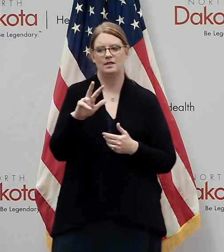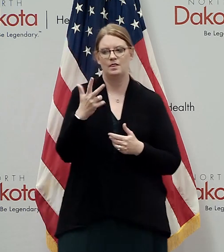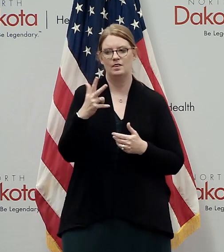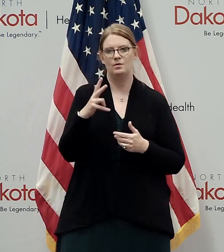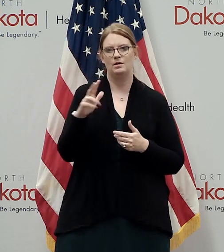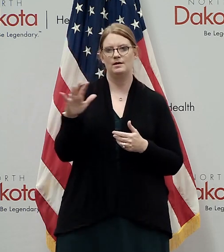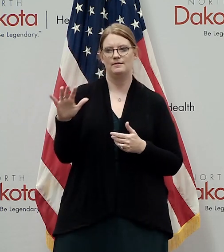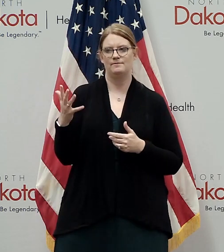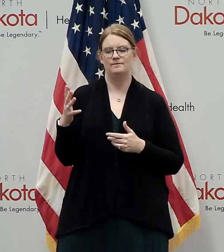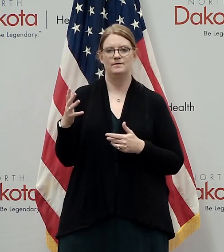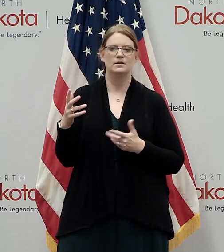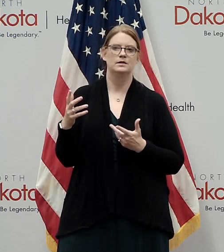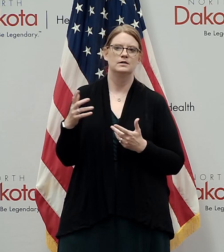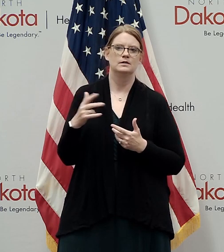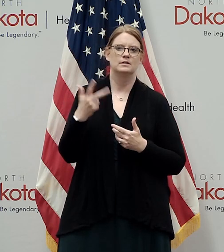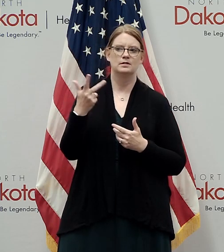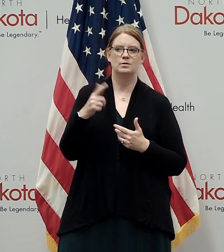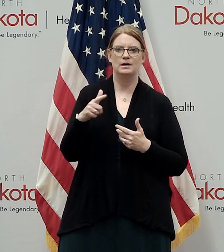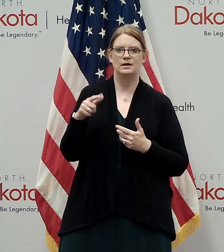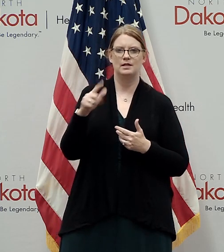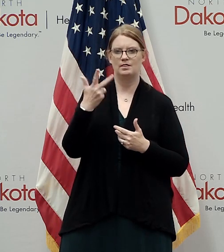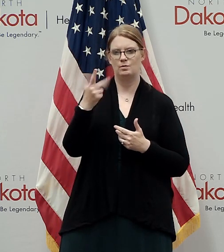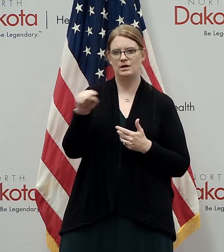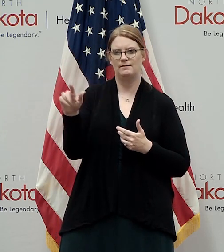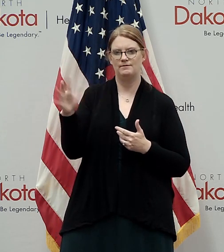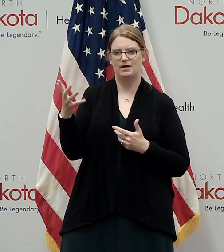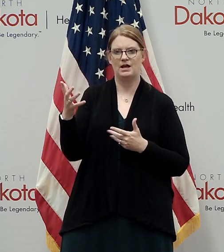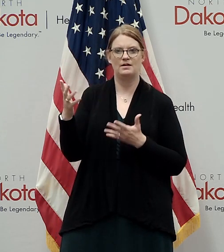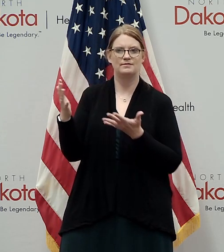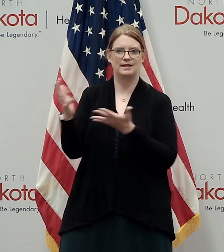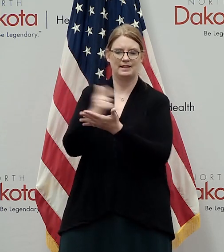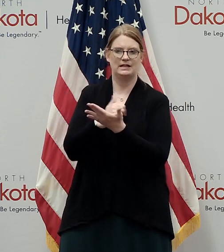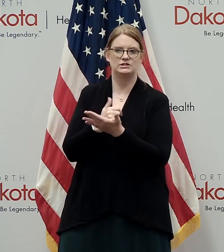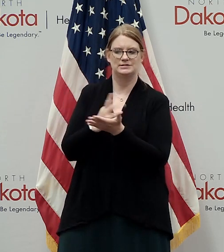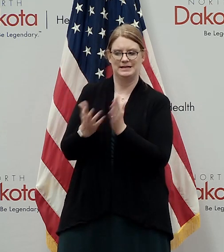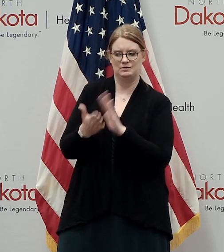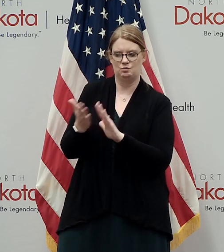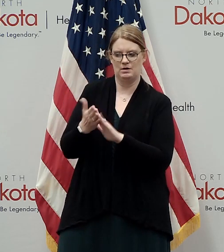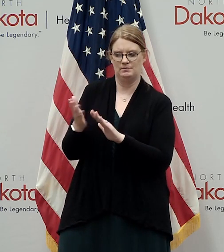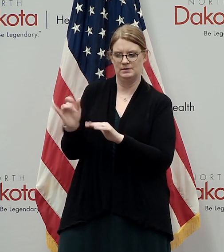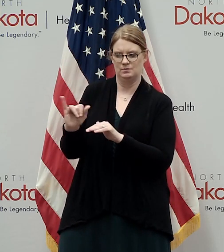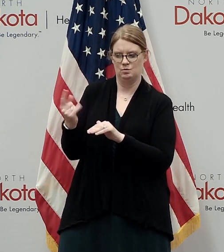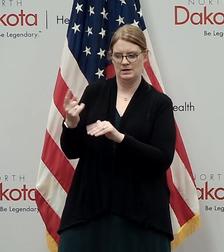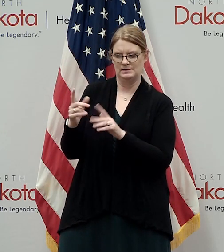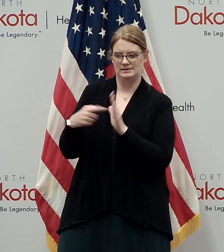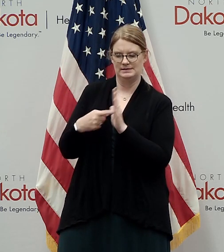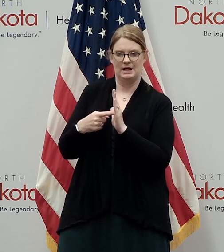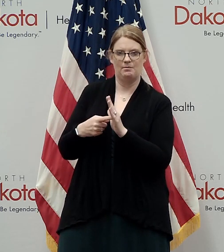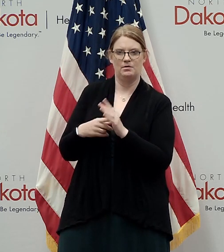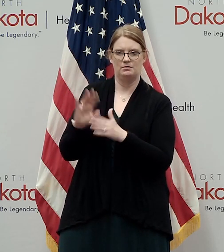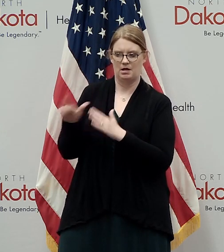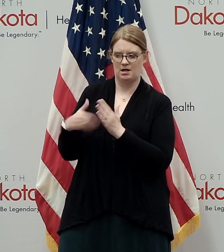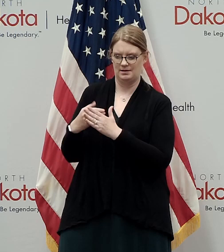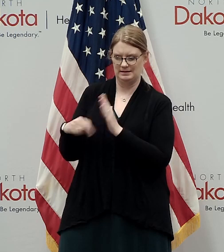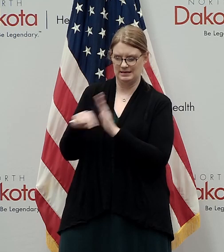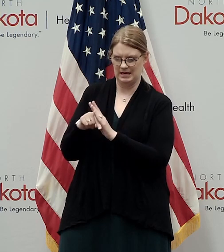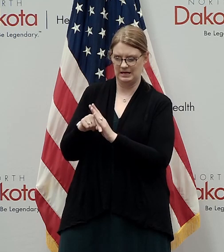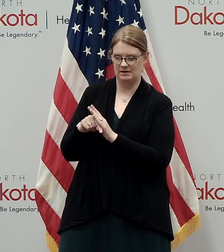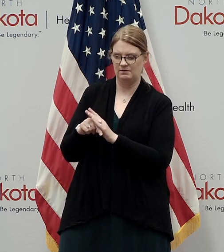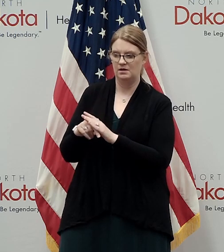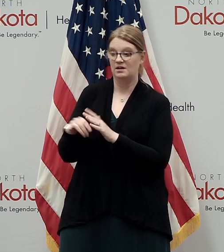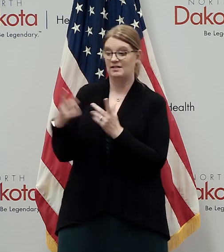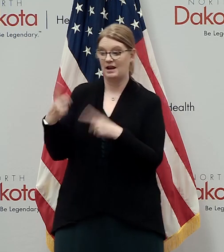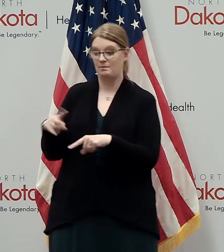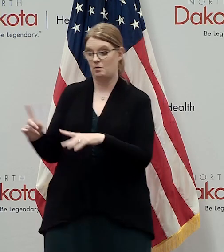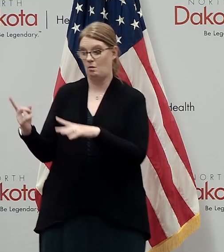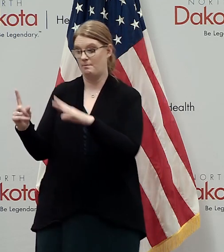tests, do 3 to 5 collections, and then run them through in one sample. And if they're all negative, they're all negative. If you get a positive, then you got to go back and